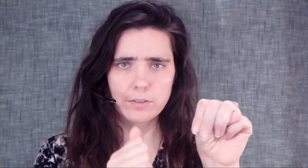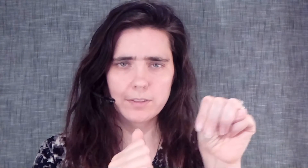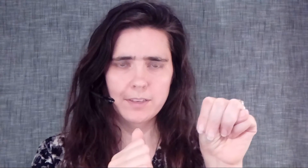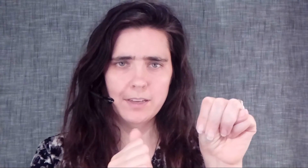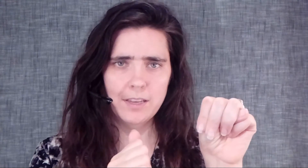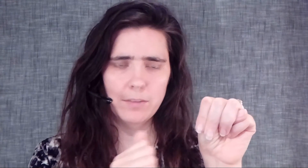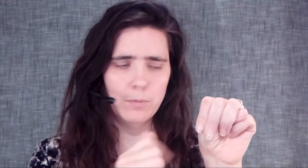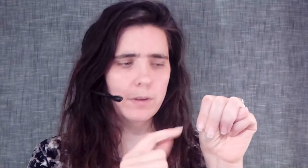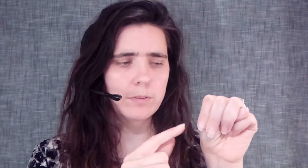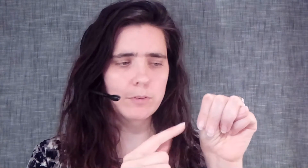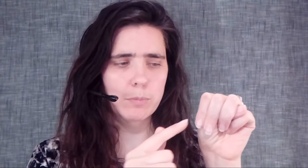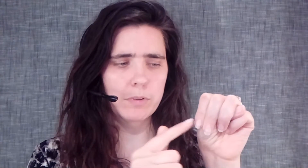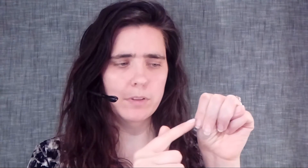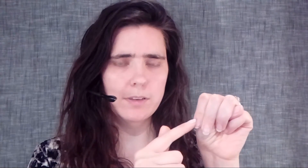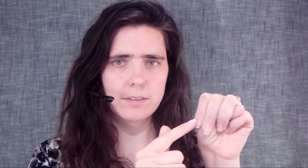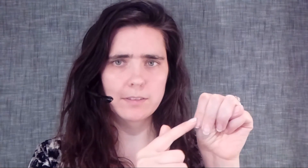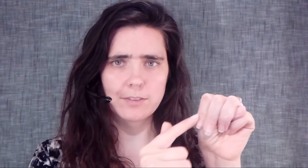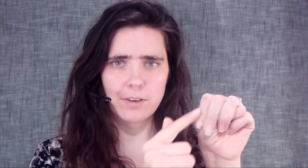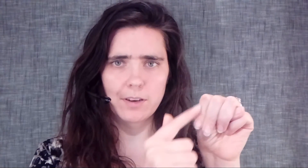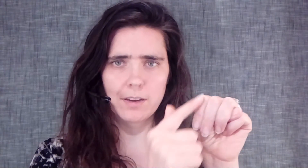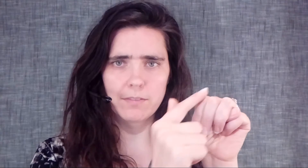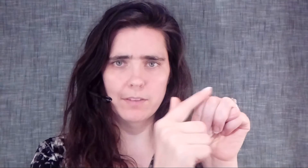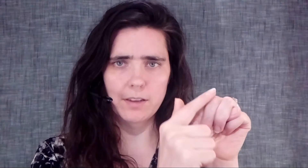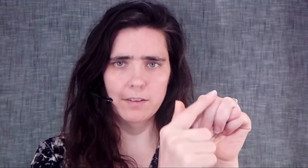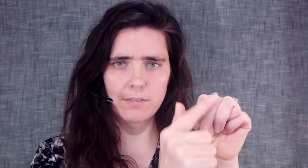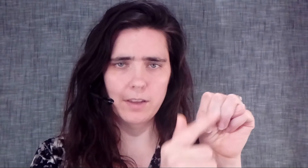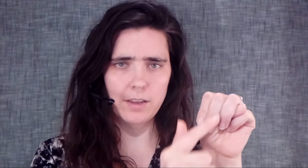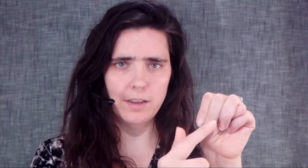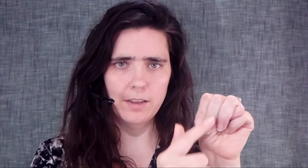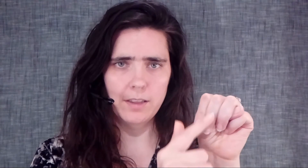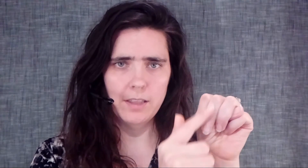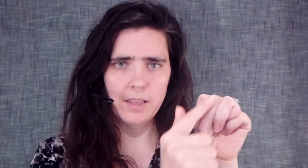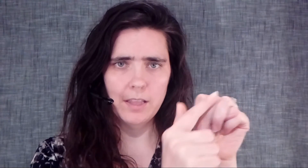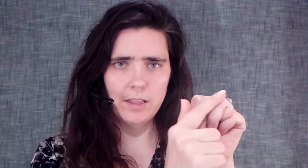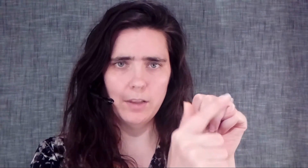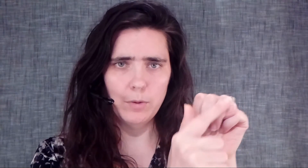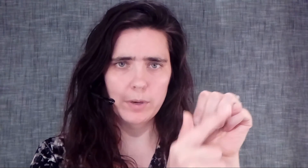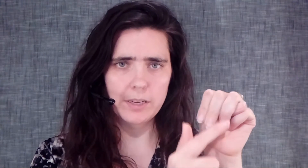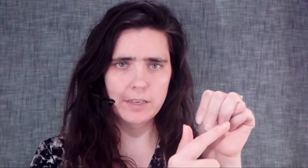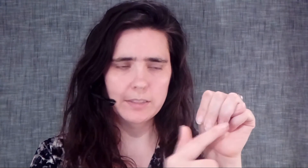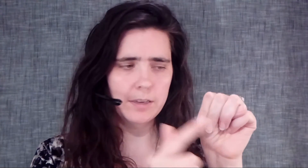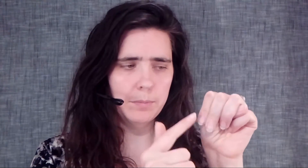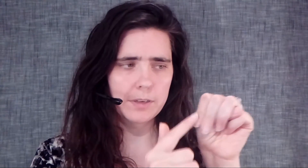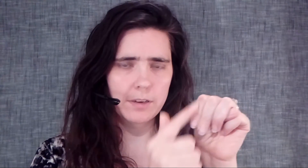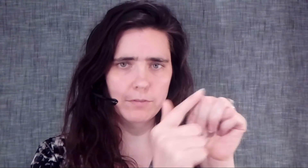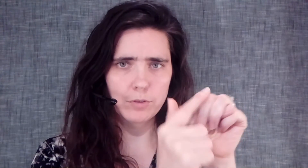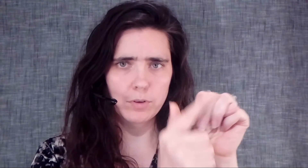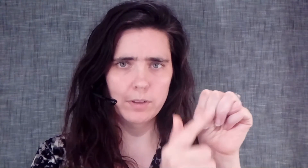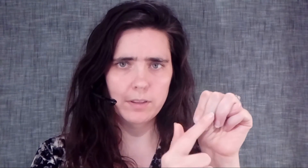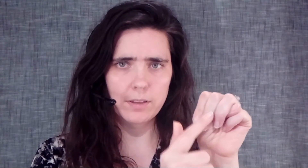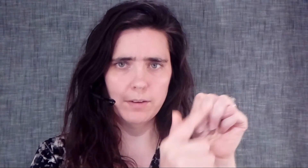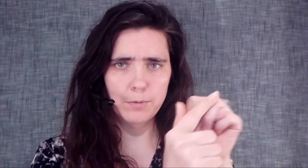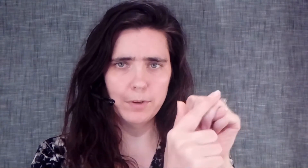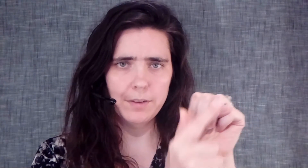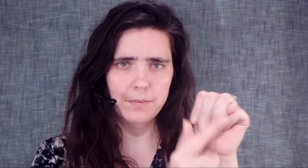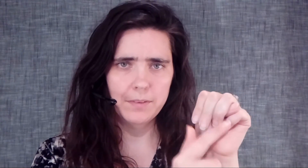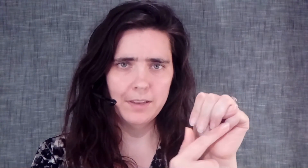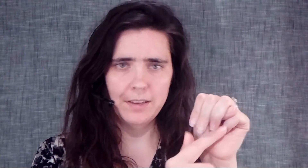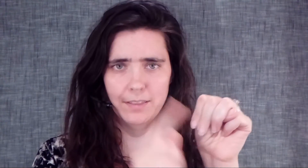fingers. We always remember these is you can kind of think of a lowercase m and kind of draw it that way. And